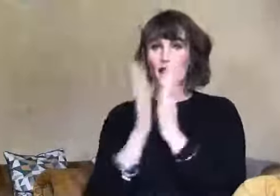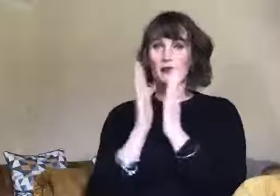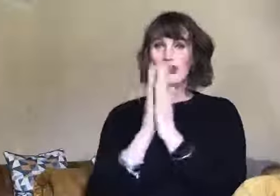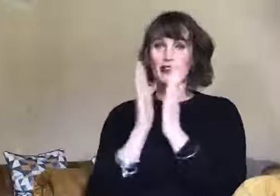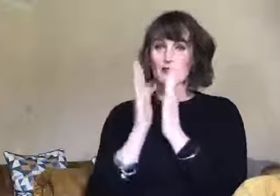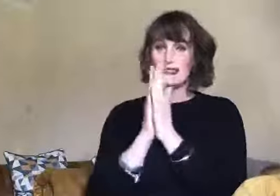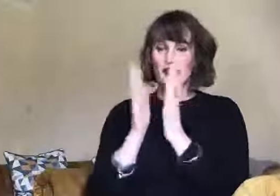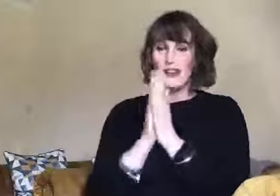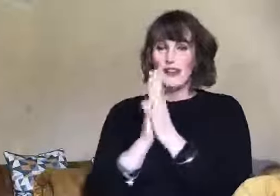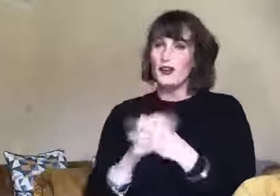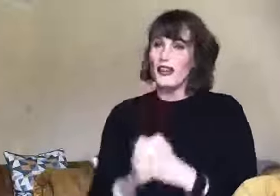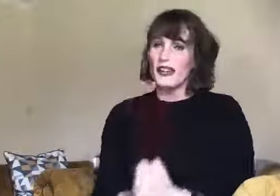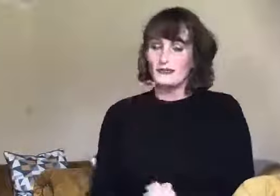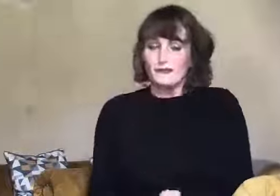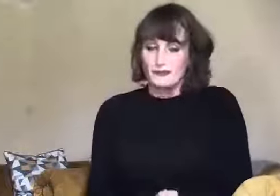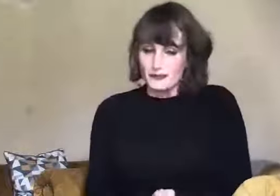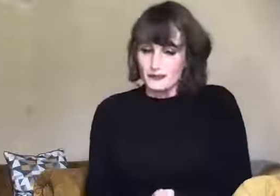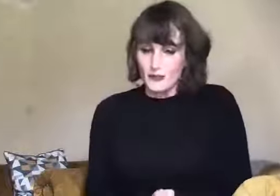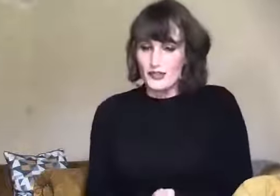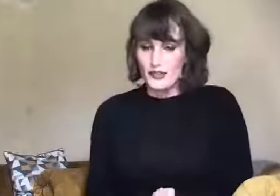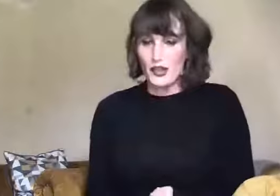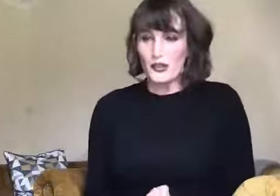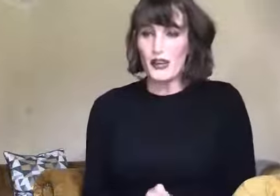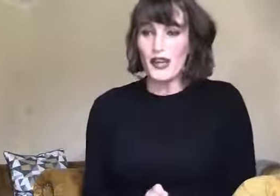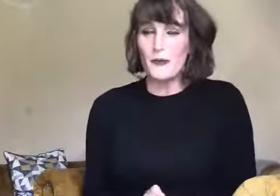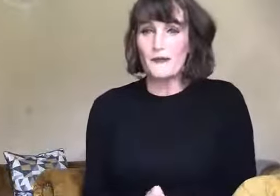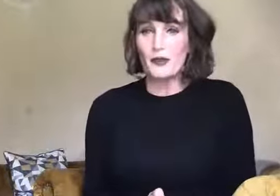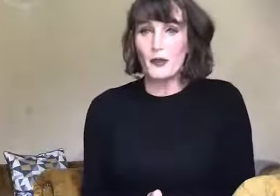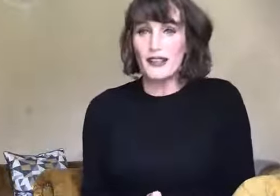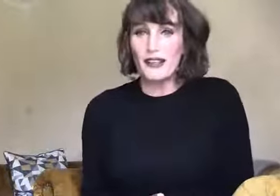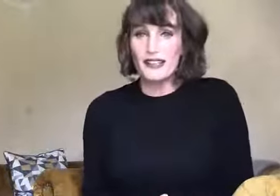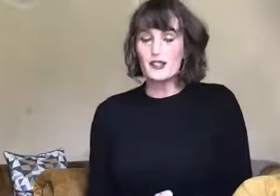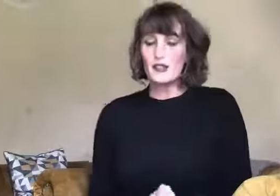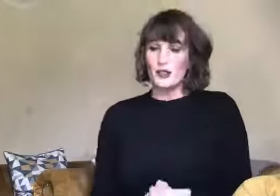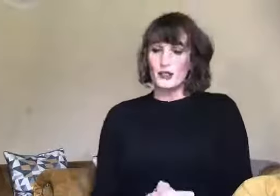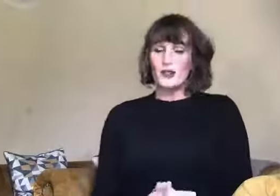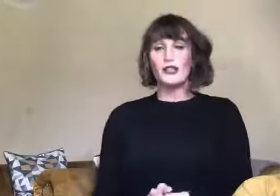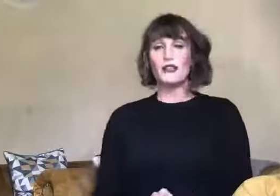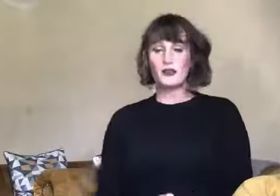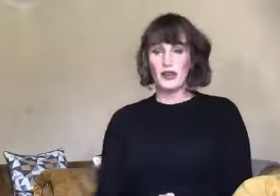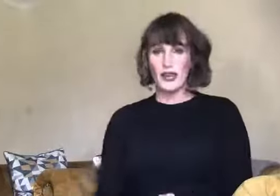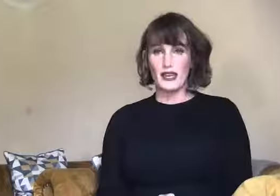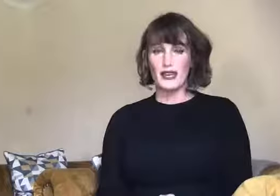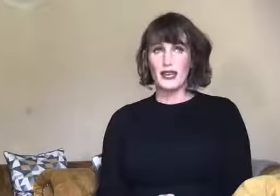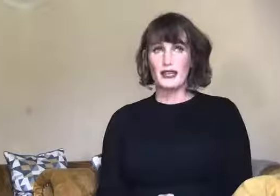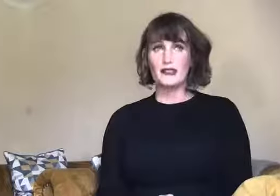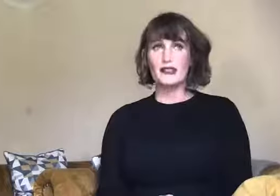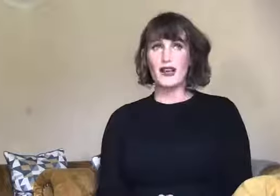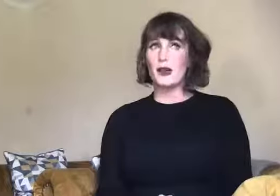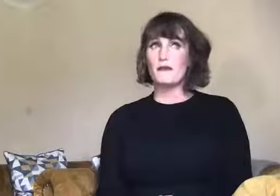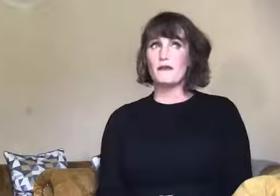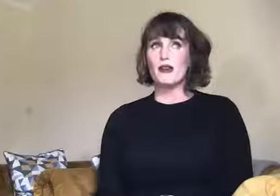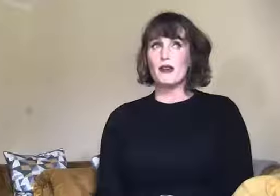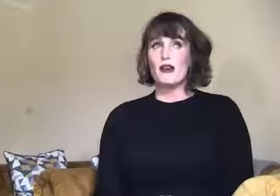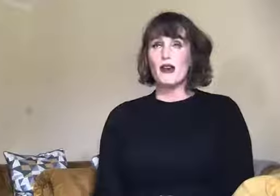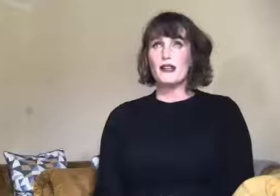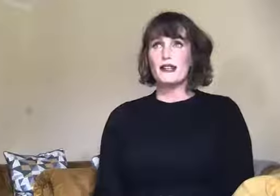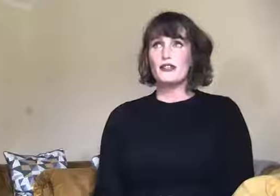really pleased. Okay, so what I'd like to do, okay, is I'd like to